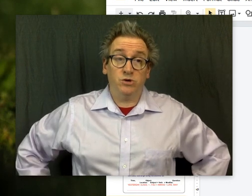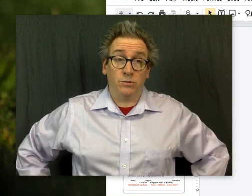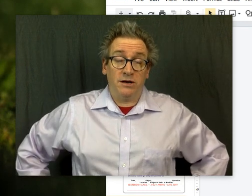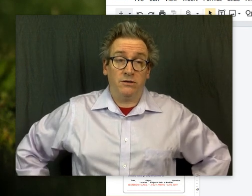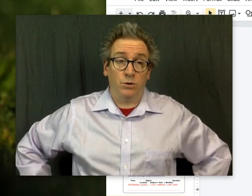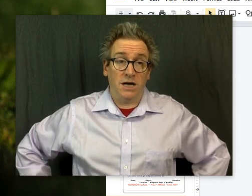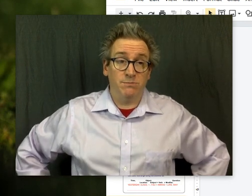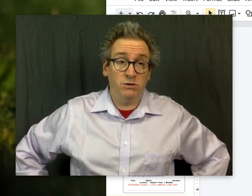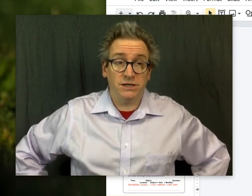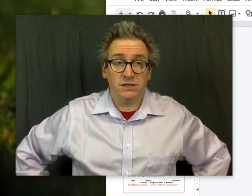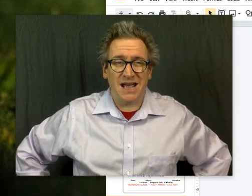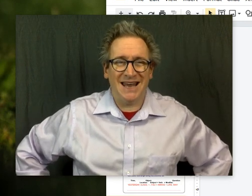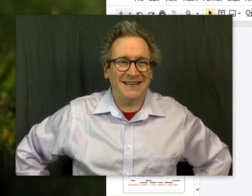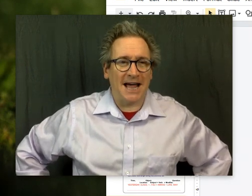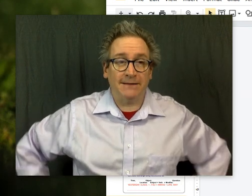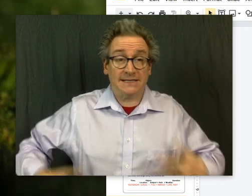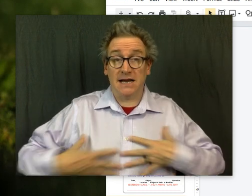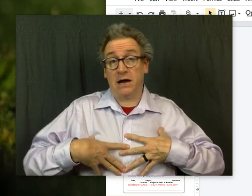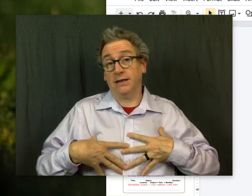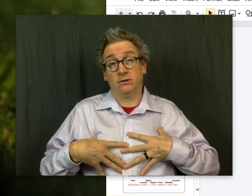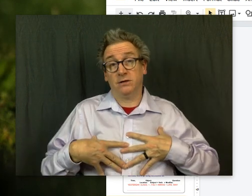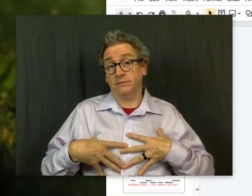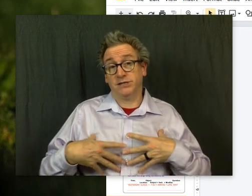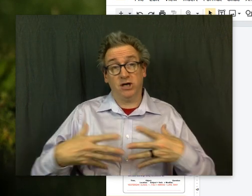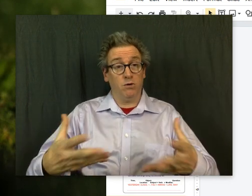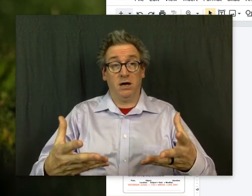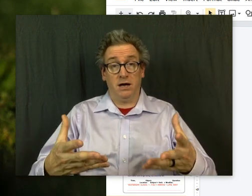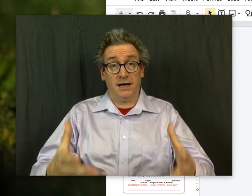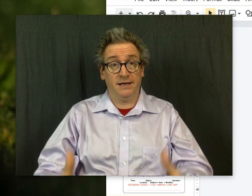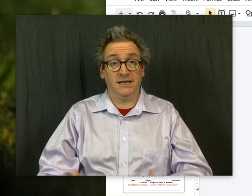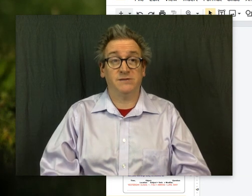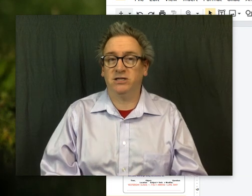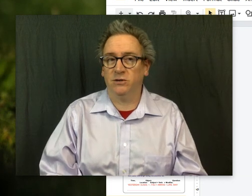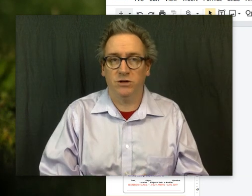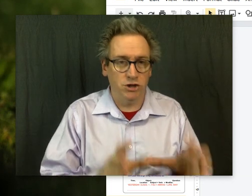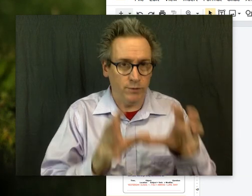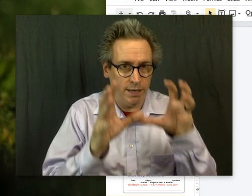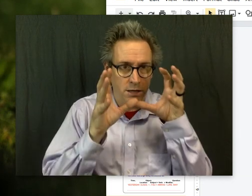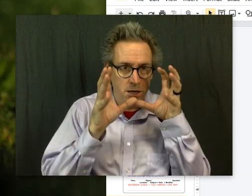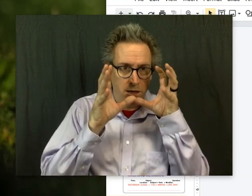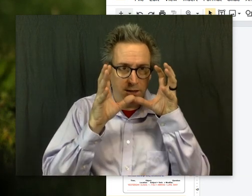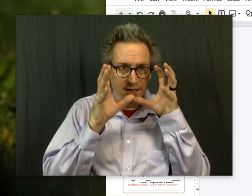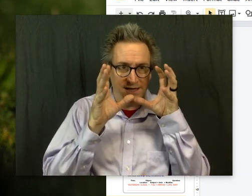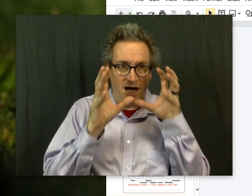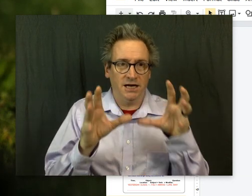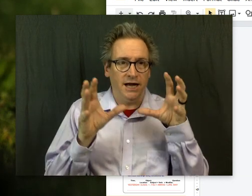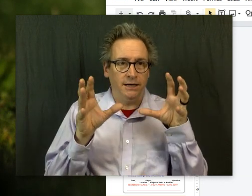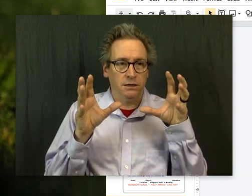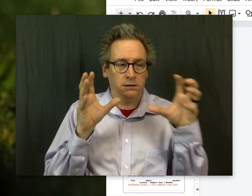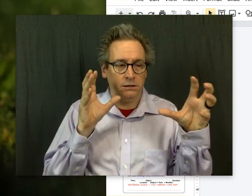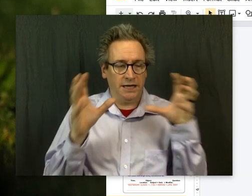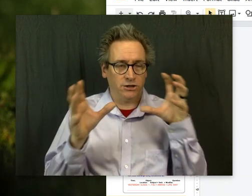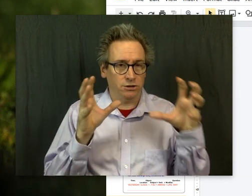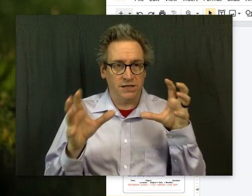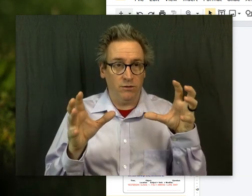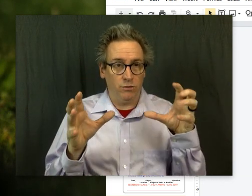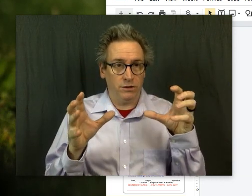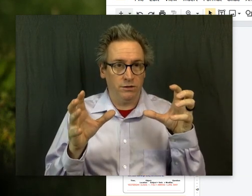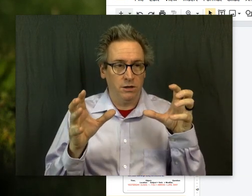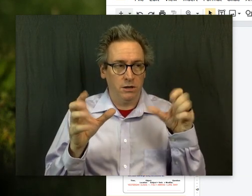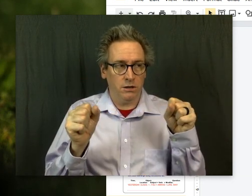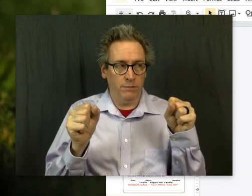you to absorb it through osmosis, and that's not how I learned it. So I think especially with doing these online lectures